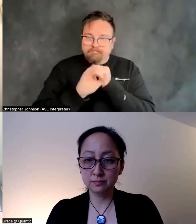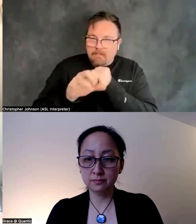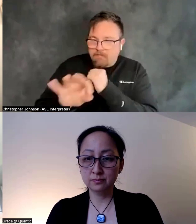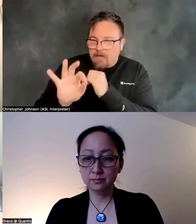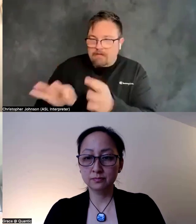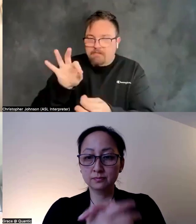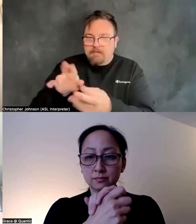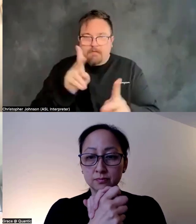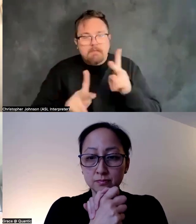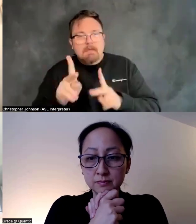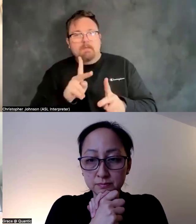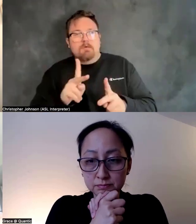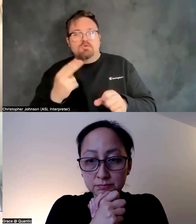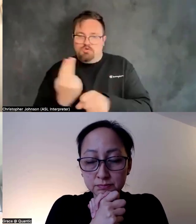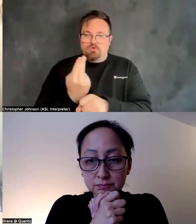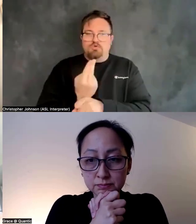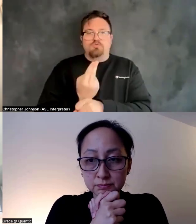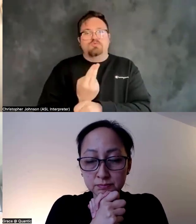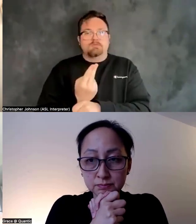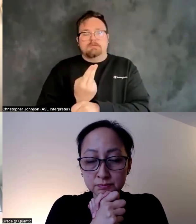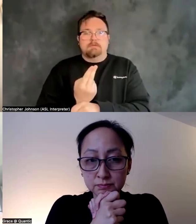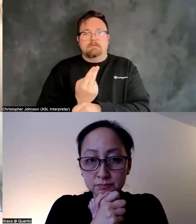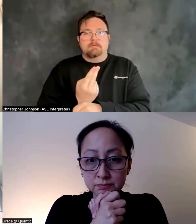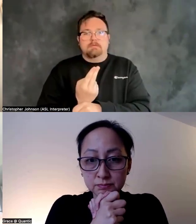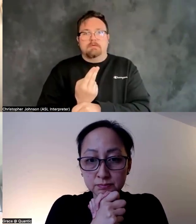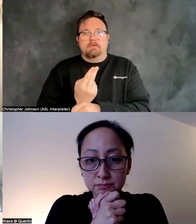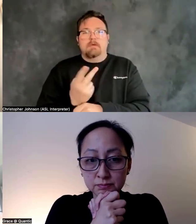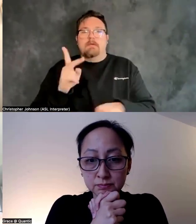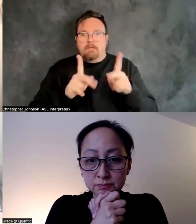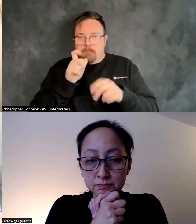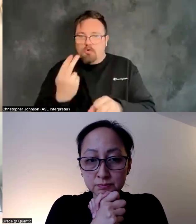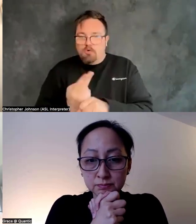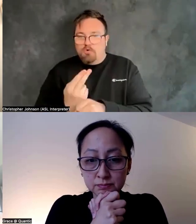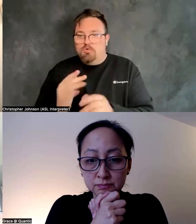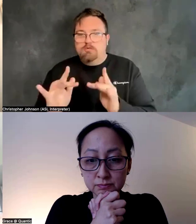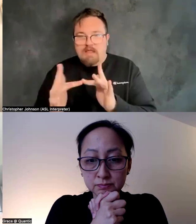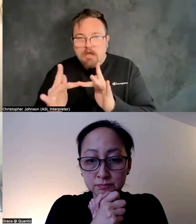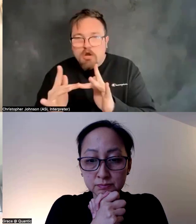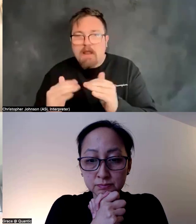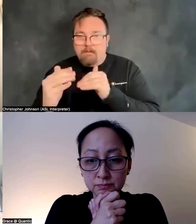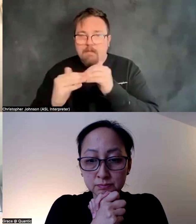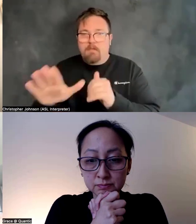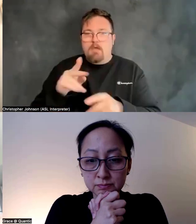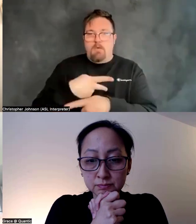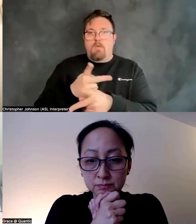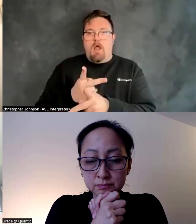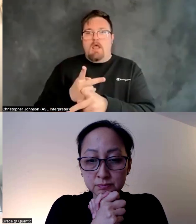projects primarily on the internet computer at first, just because it will be an easier sale to them.